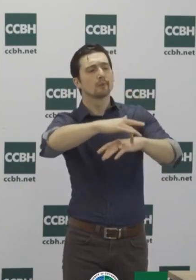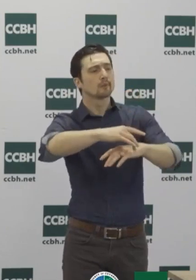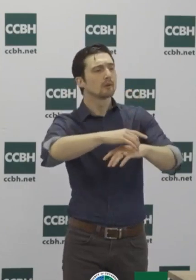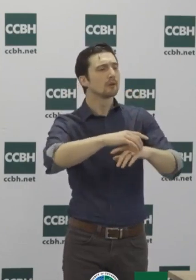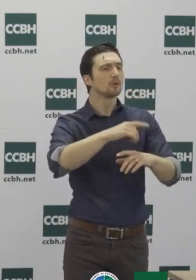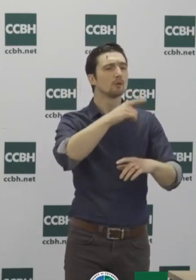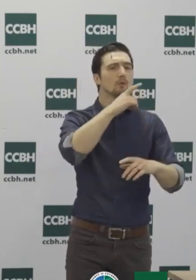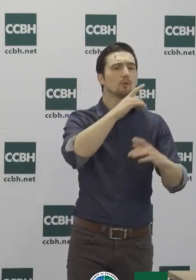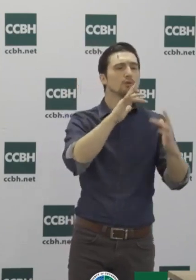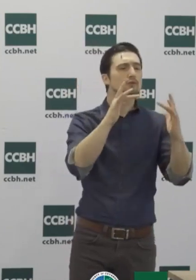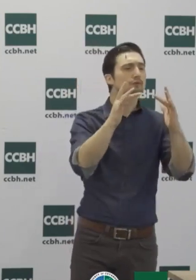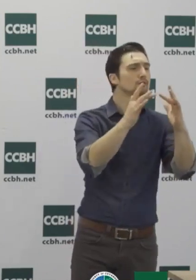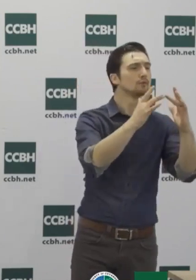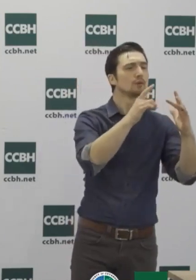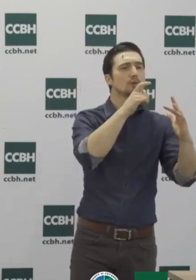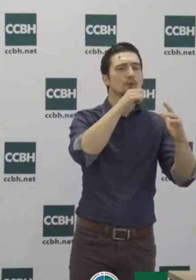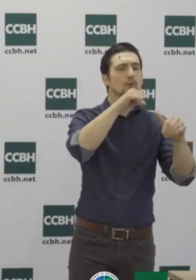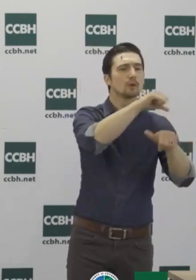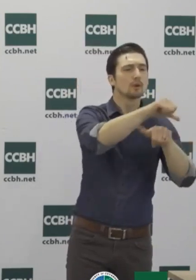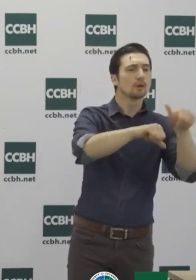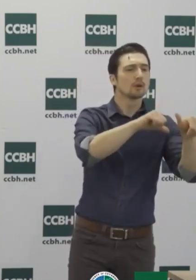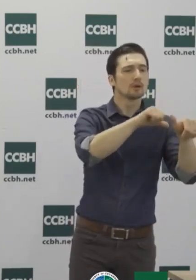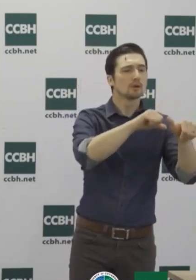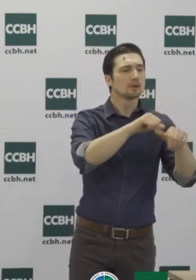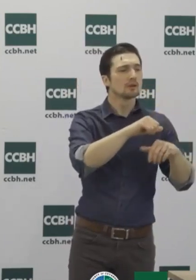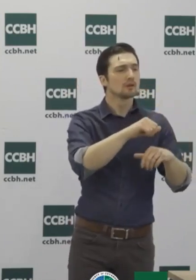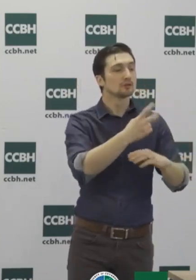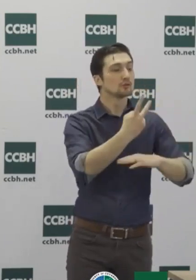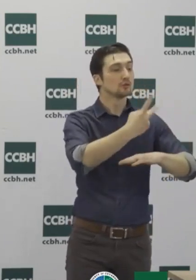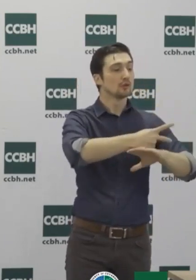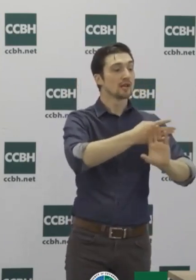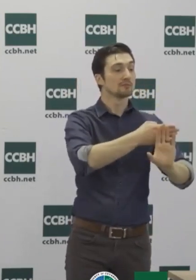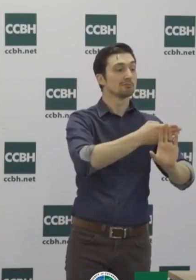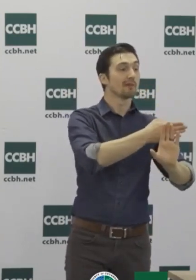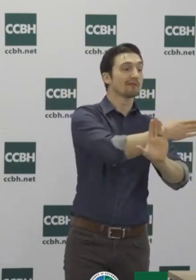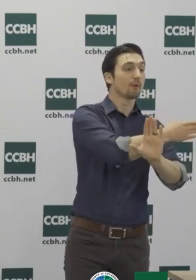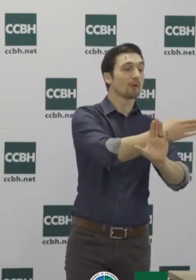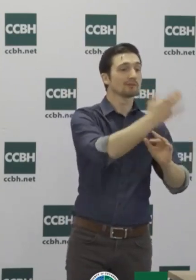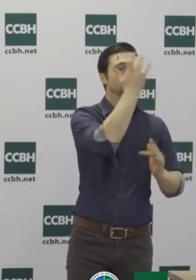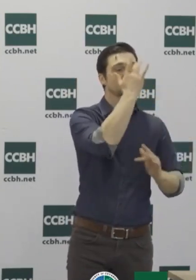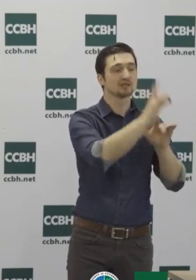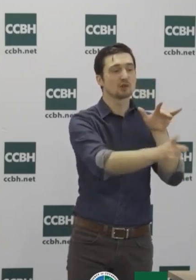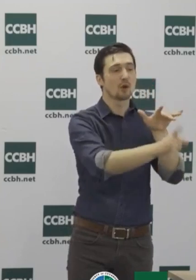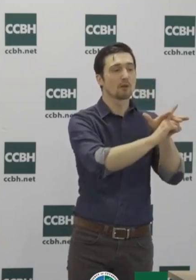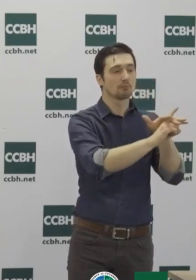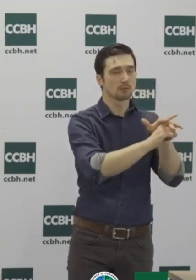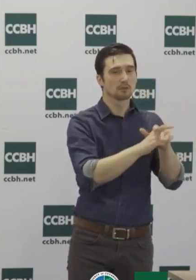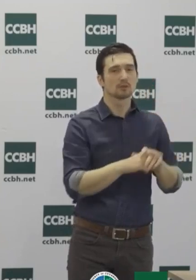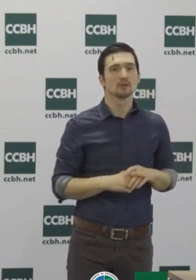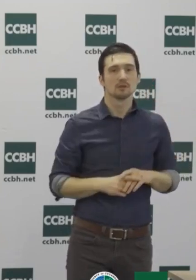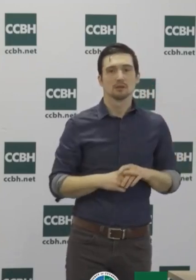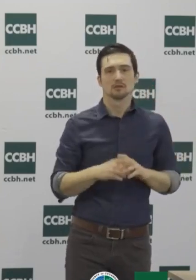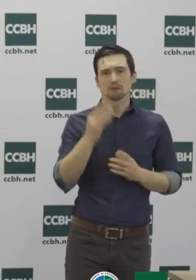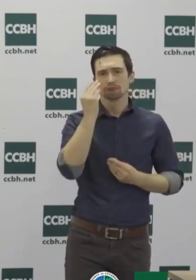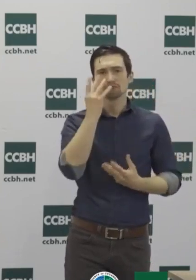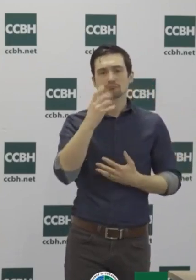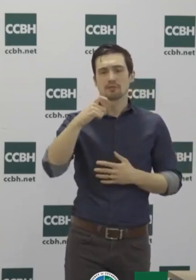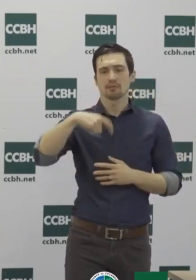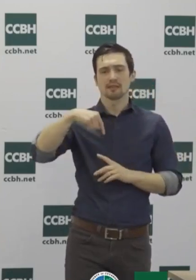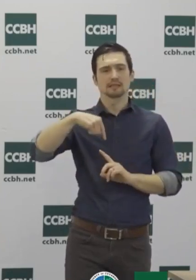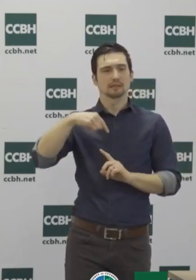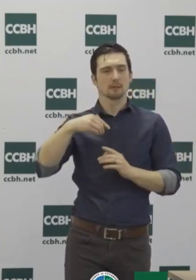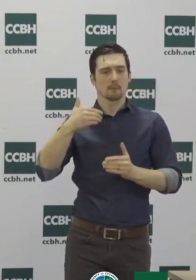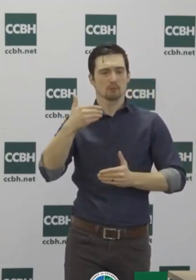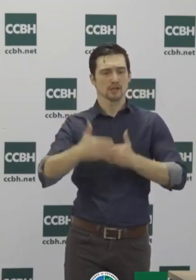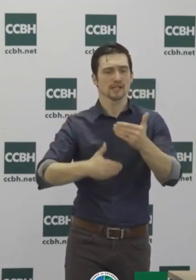have been around from about 2 days before they started to feel sick. So this has changed a little bit over the course